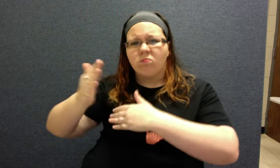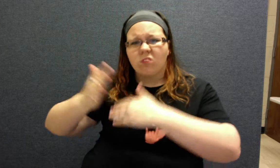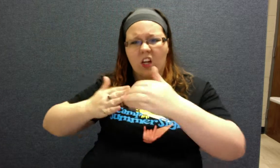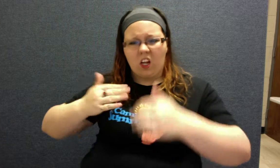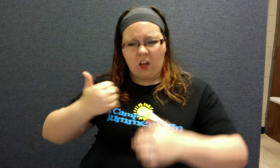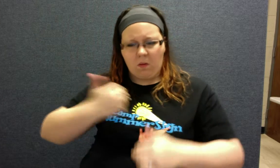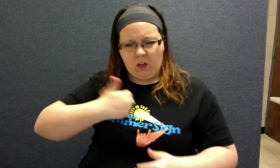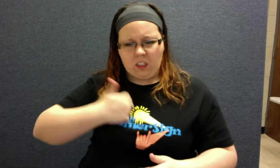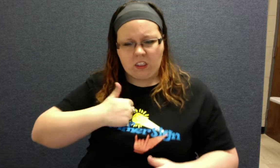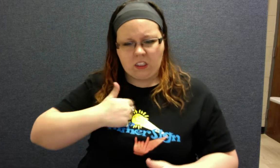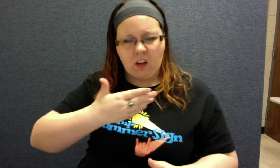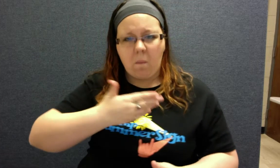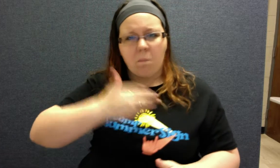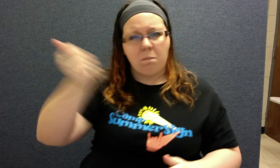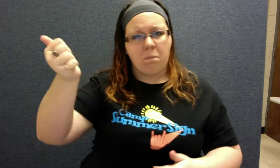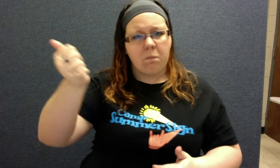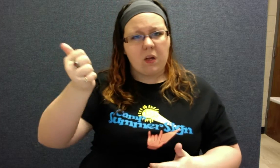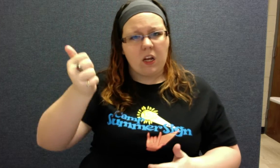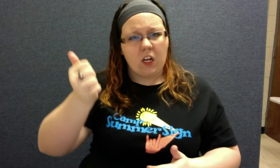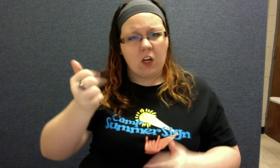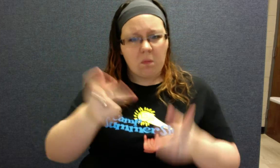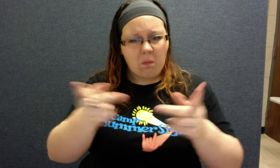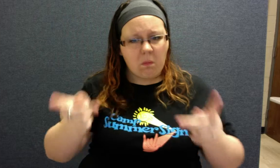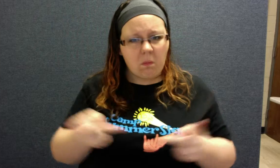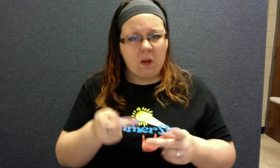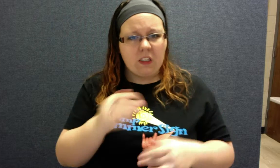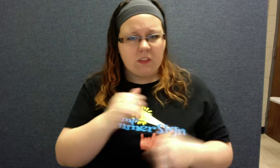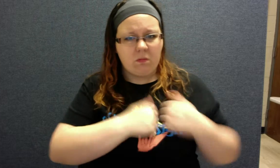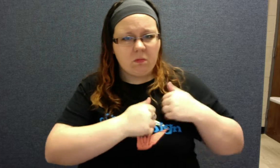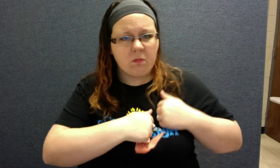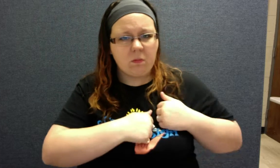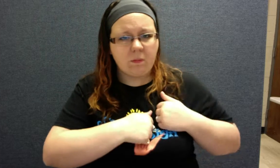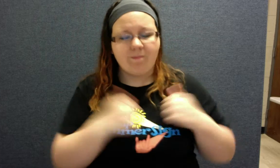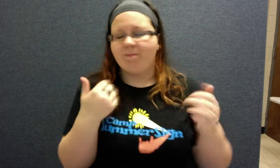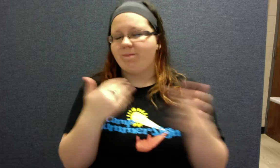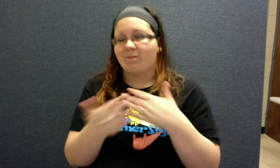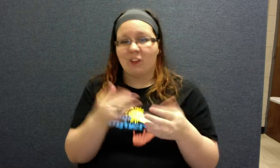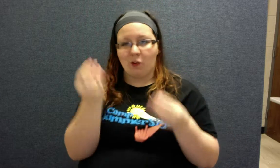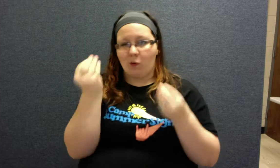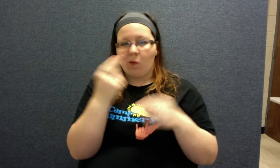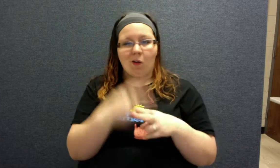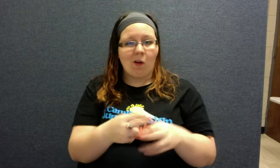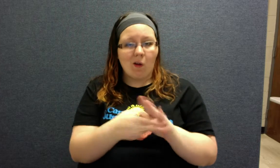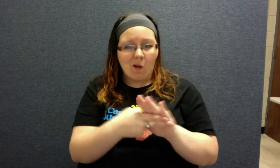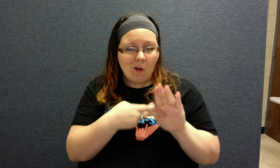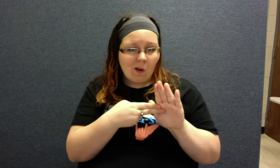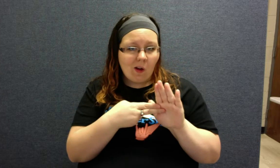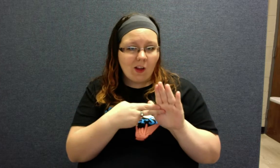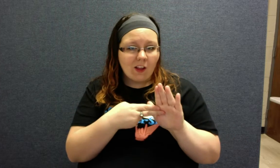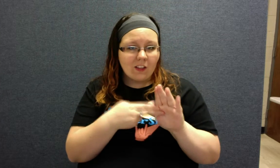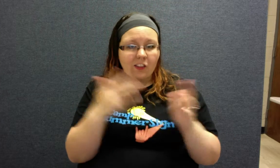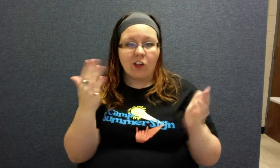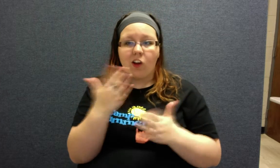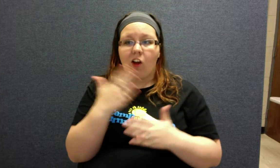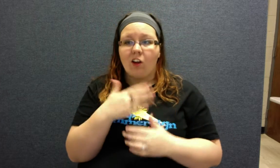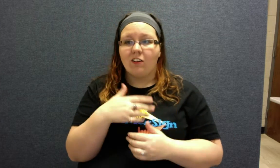maybe someday I can do something about this? Whatever you want to call it, there's a greater good that we should all be striving for. Some people would ask